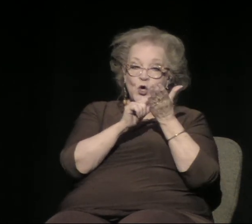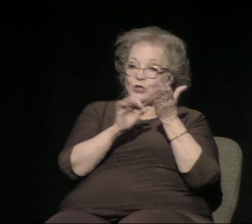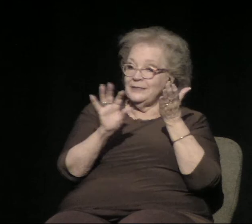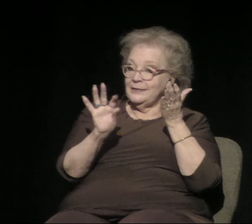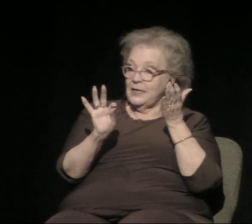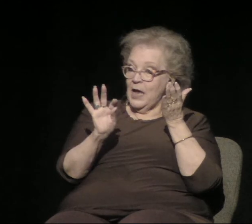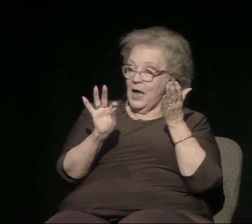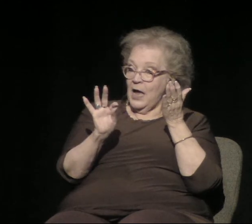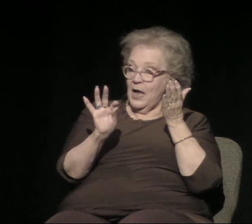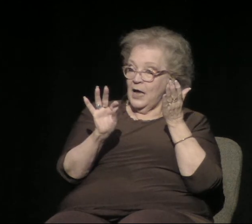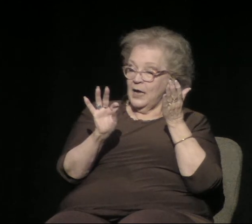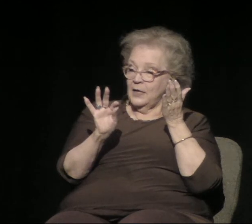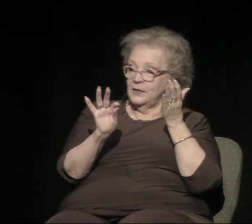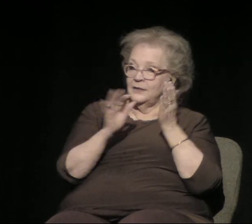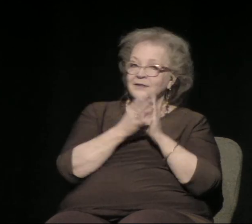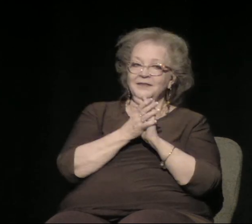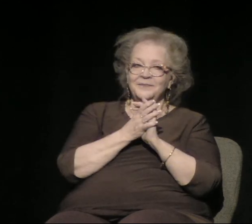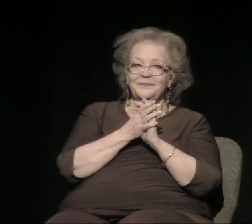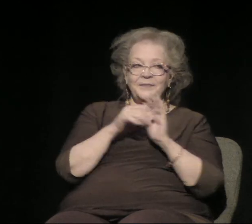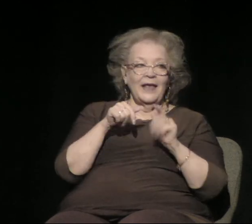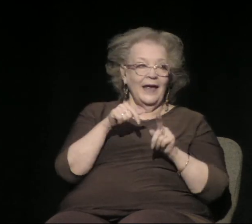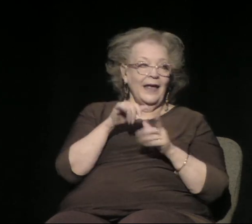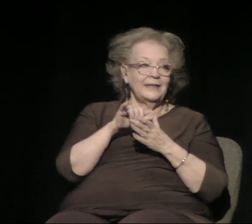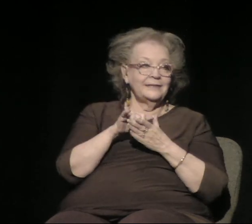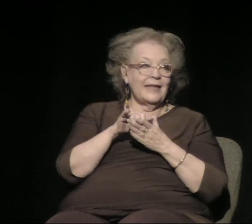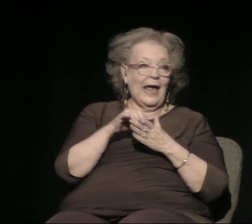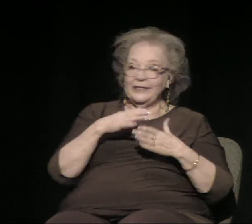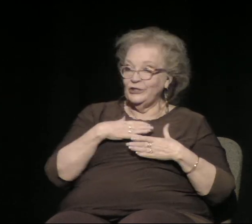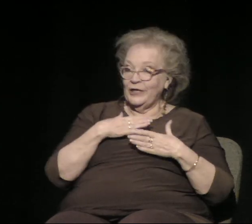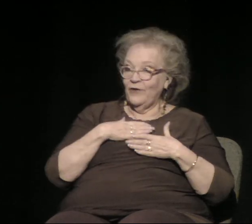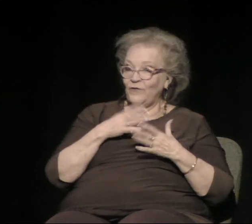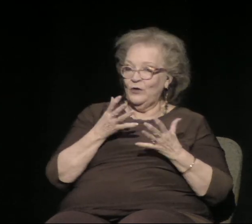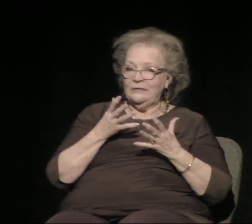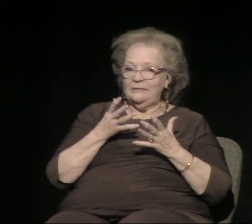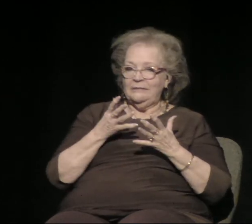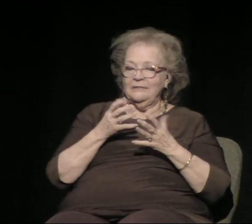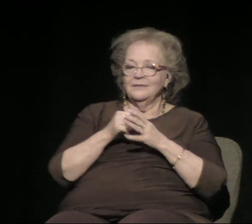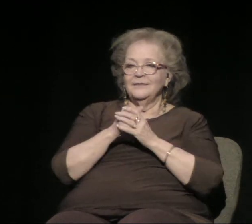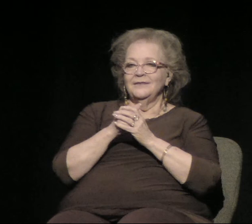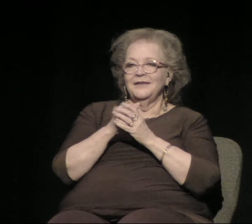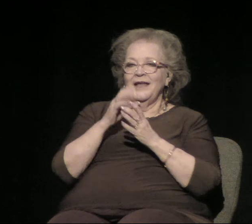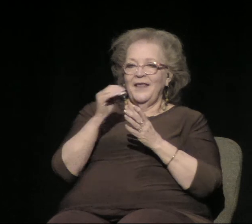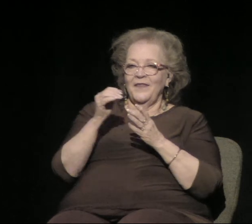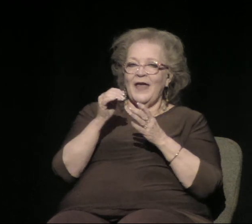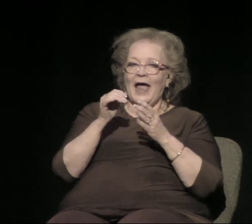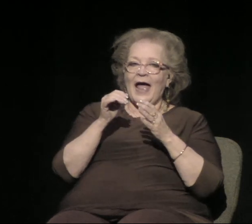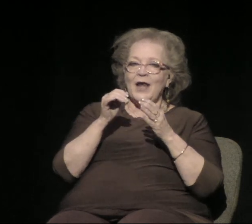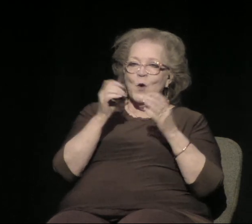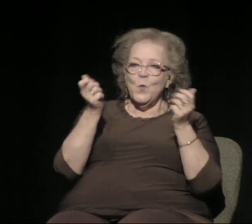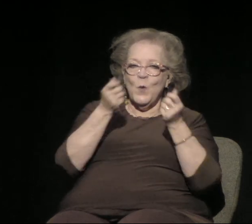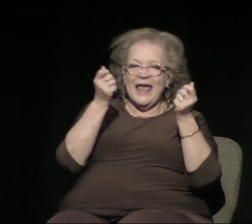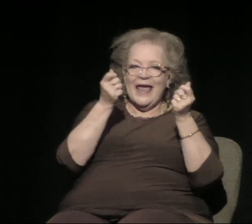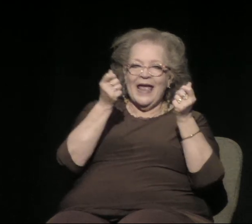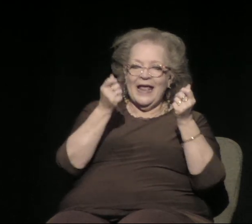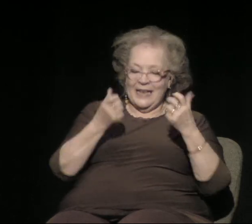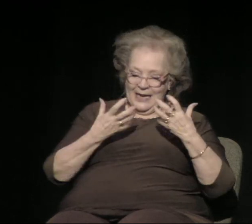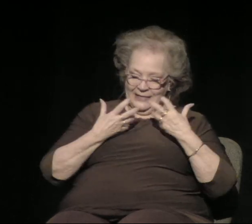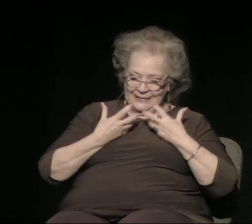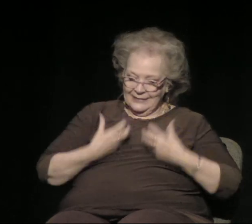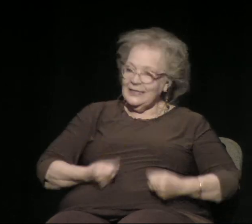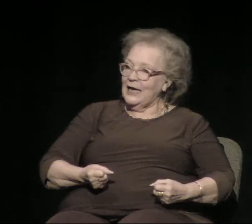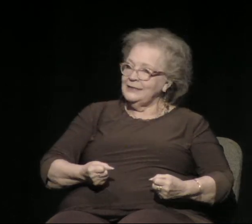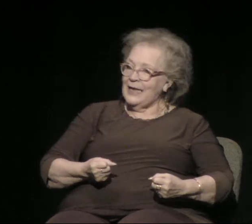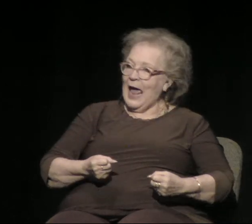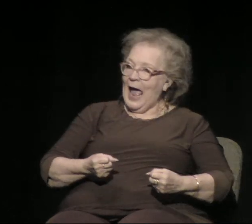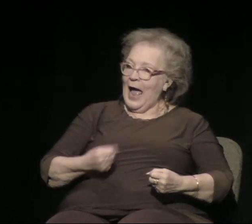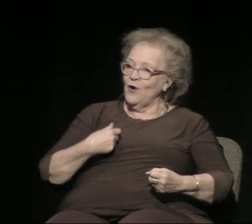I know, isn't this cheerful? I've taken every ounce of energy that you got from the Razorback win yesterday and sucked it right out of your soul.